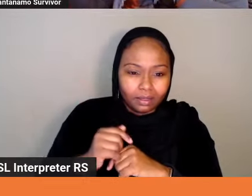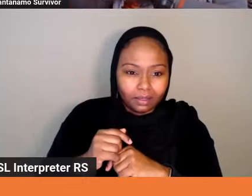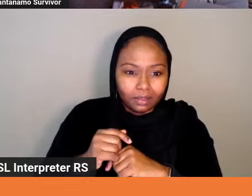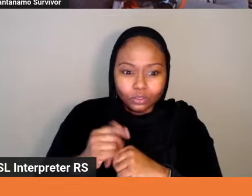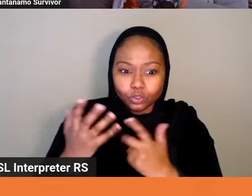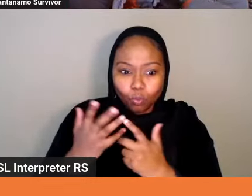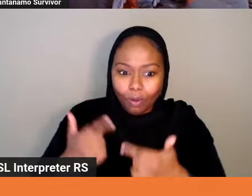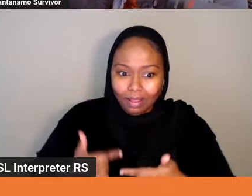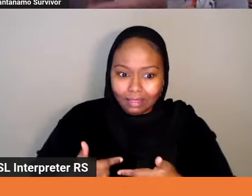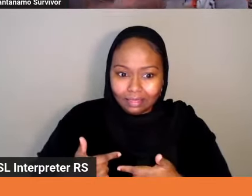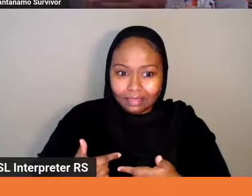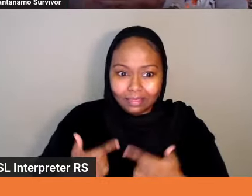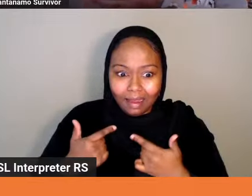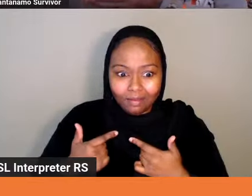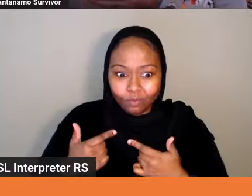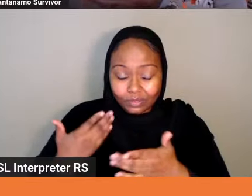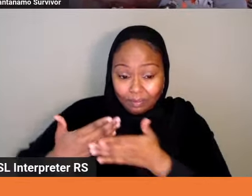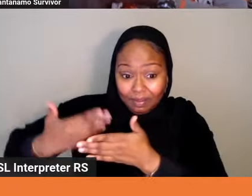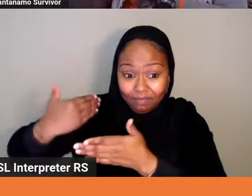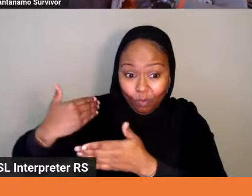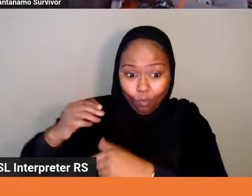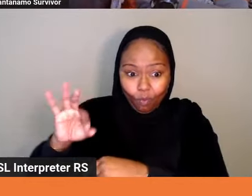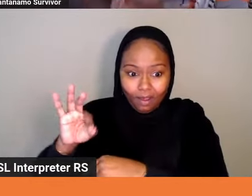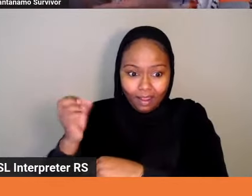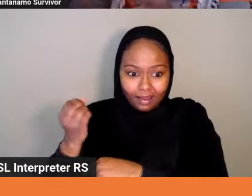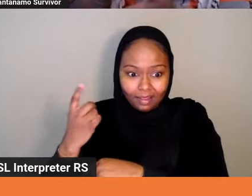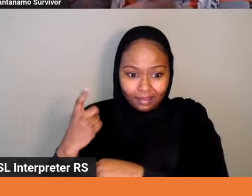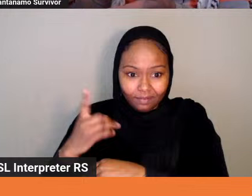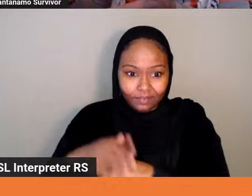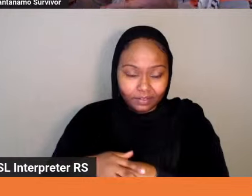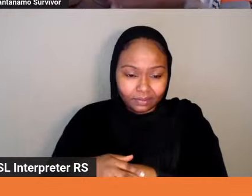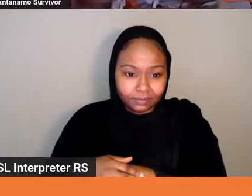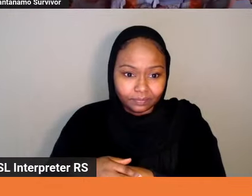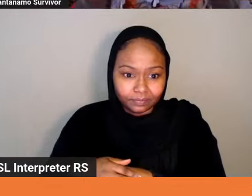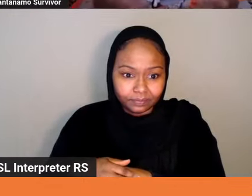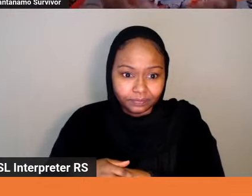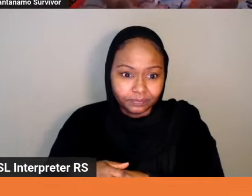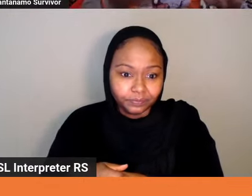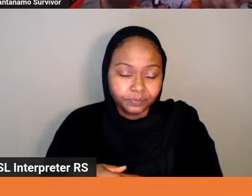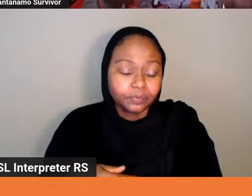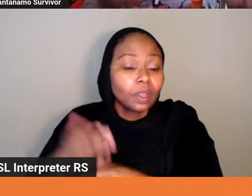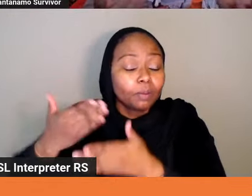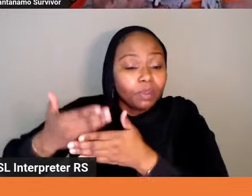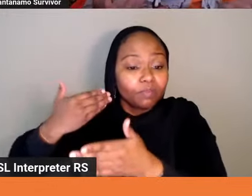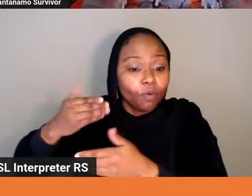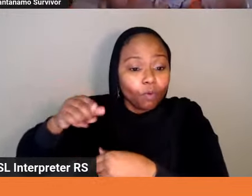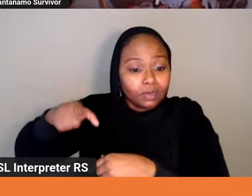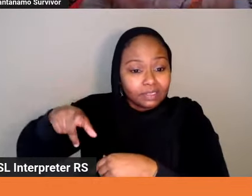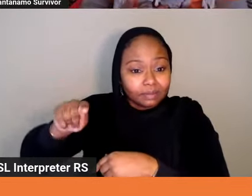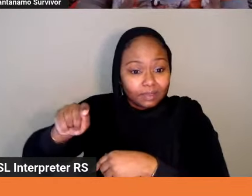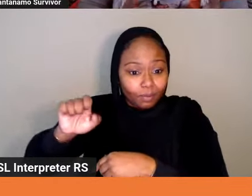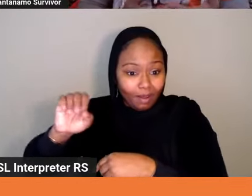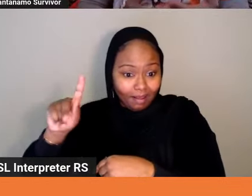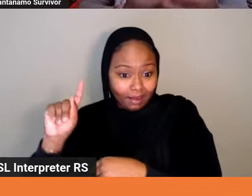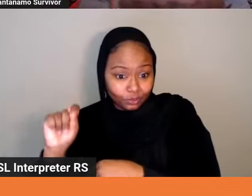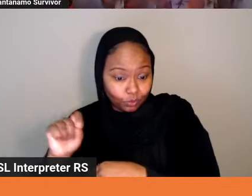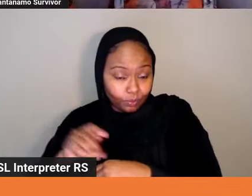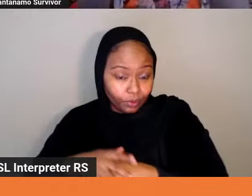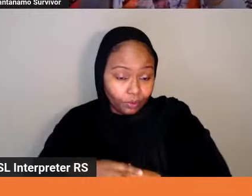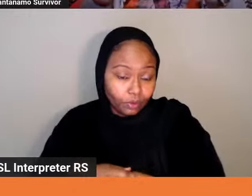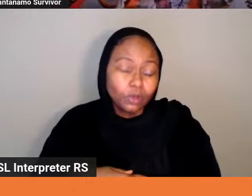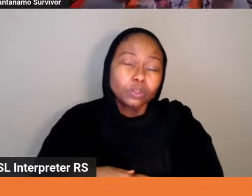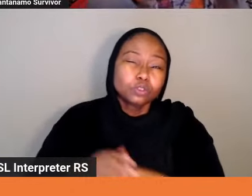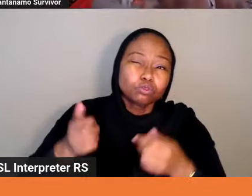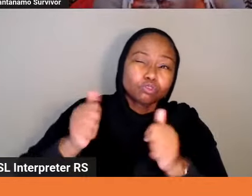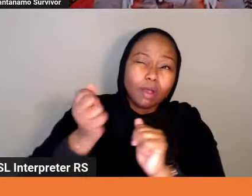before 9/11, what the life was before 7 October. So in order to analyze and to understand